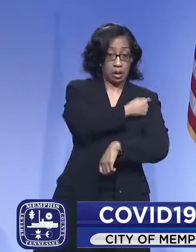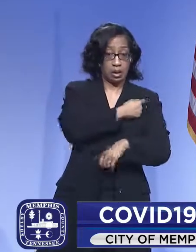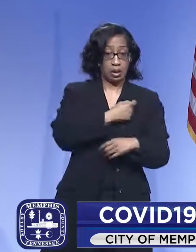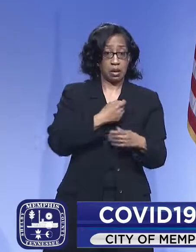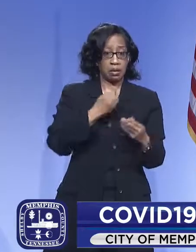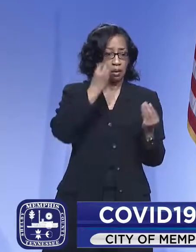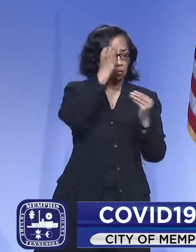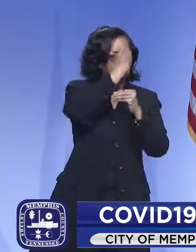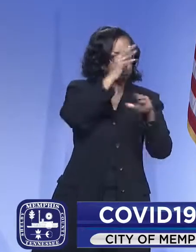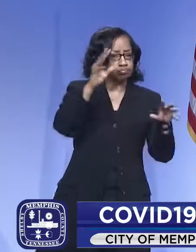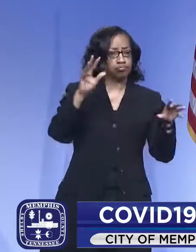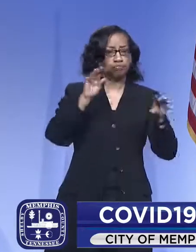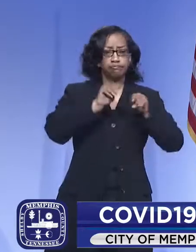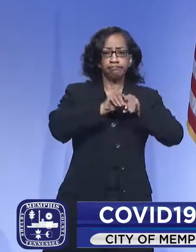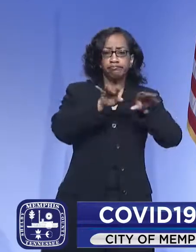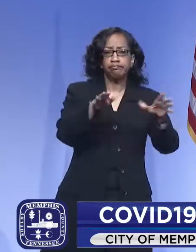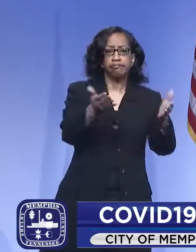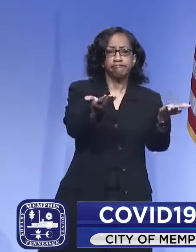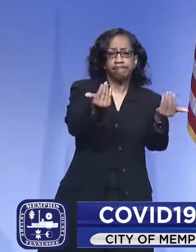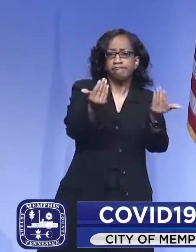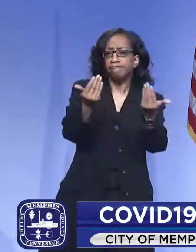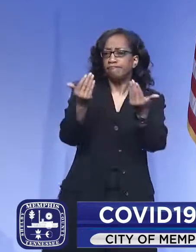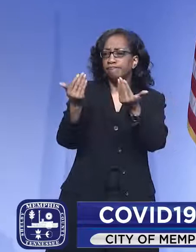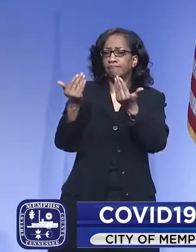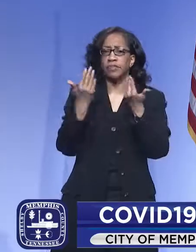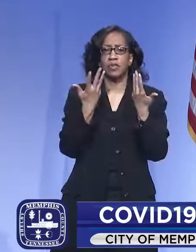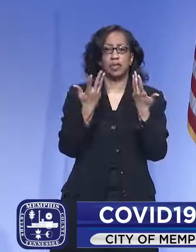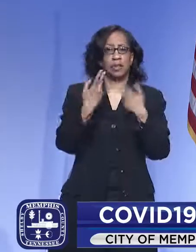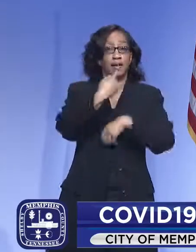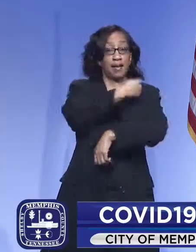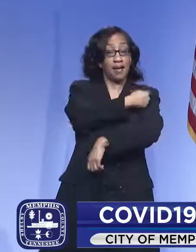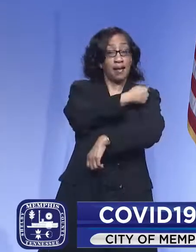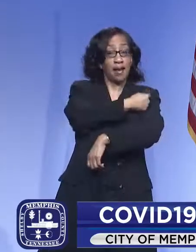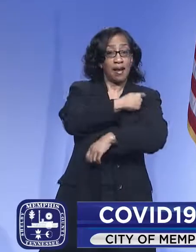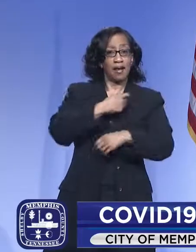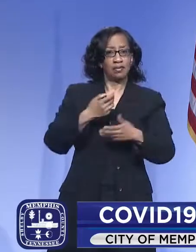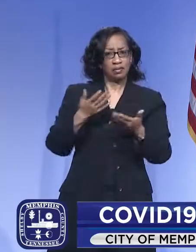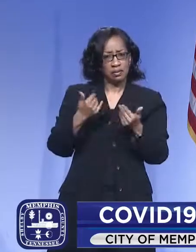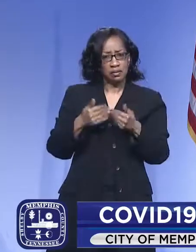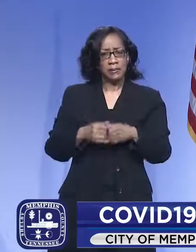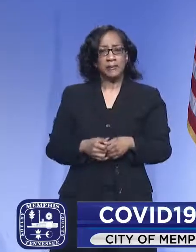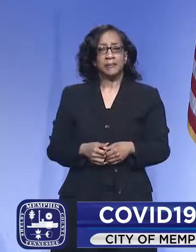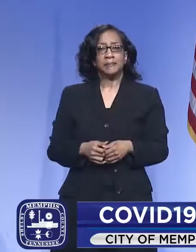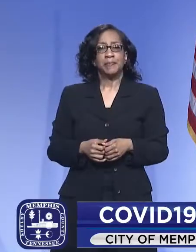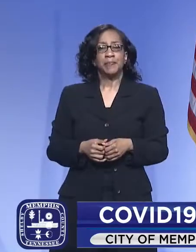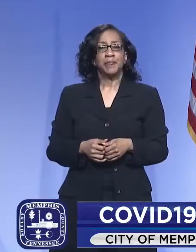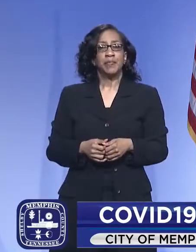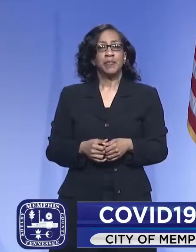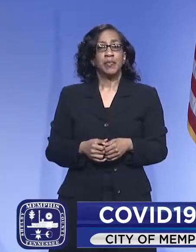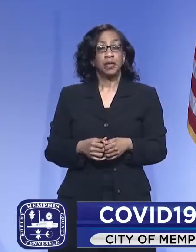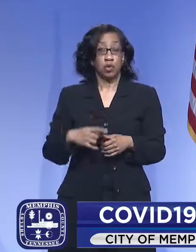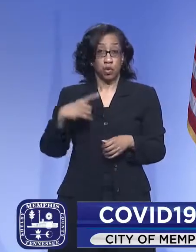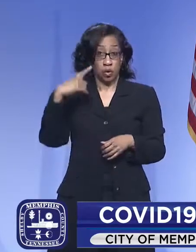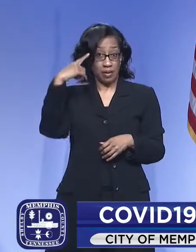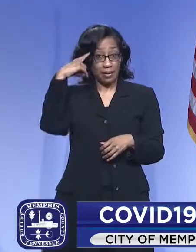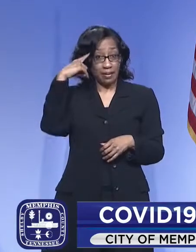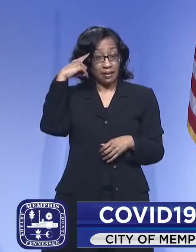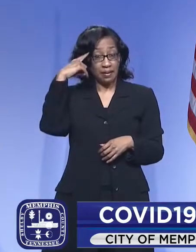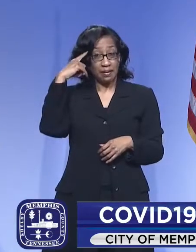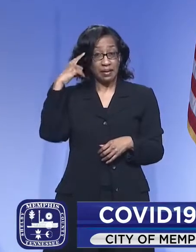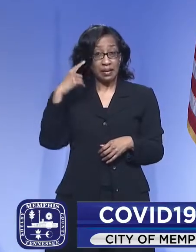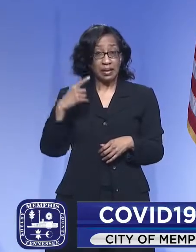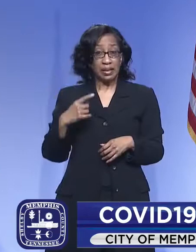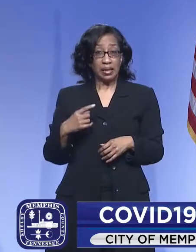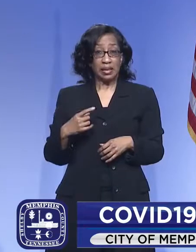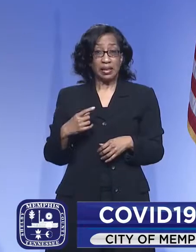news and getting their friends and family to get enthusiastic about getting vaccinated, do you guys believe that the demand really